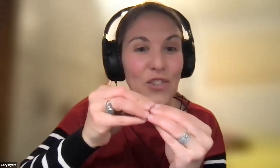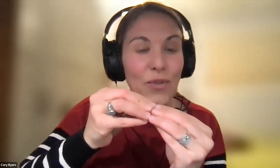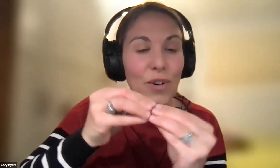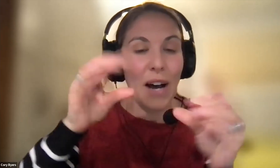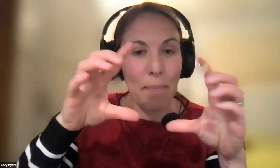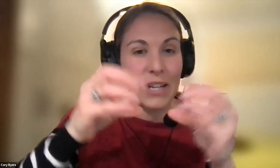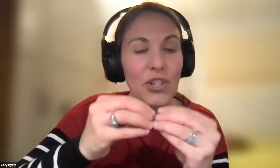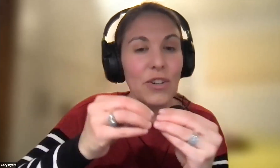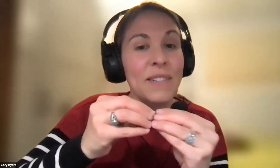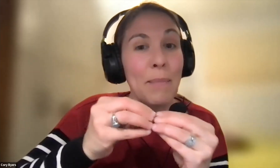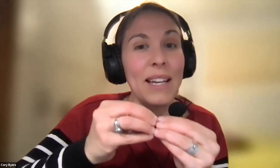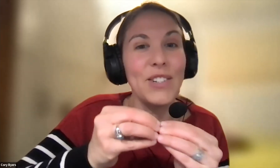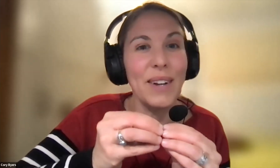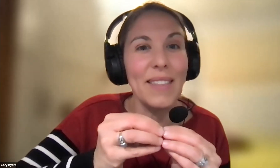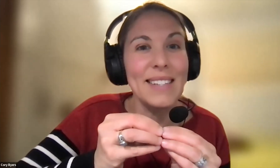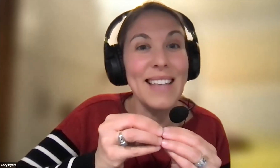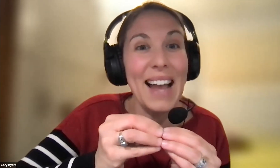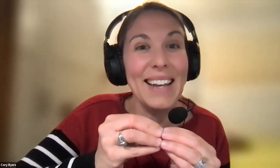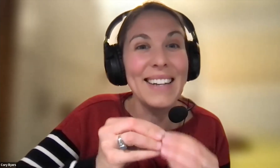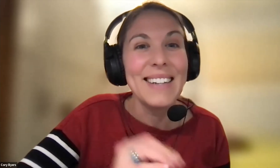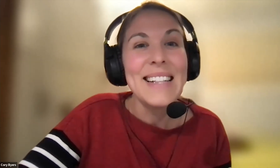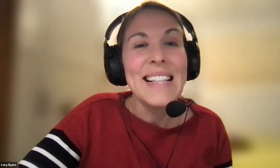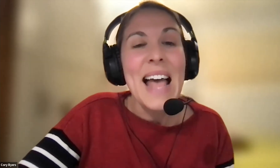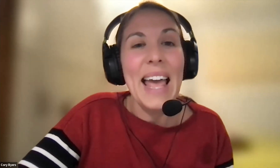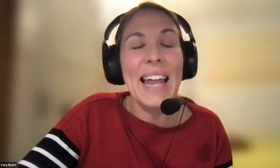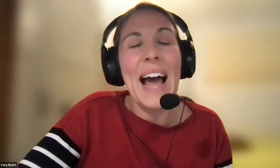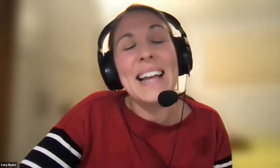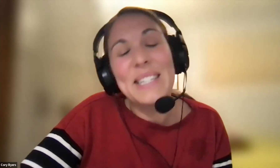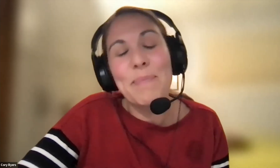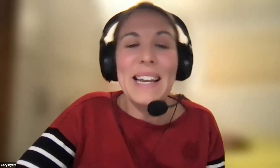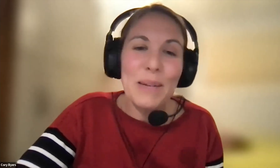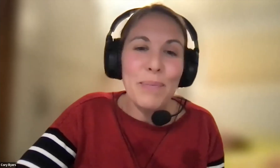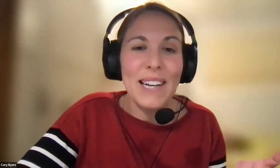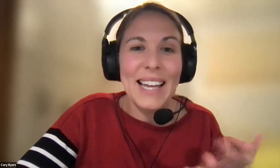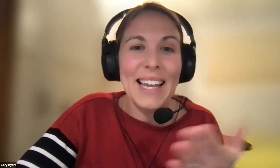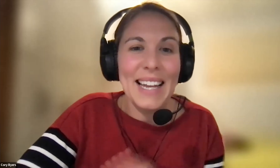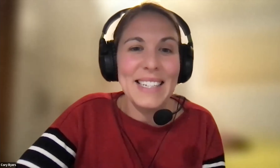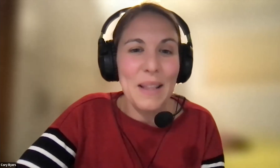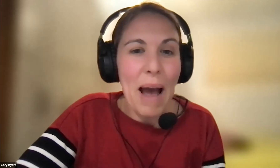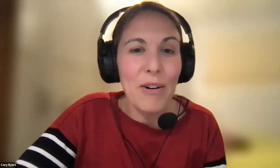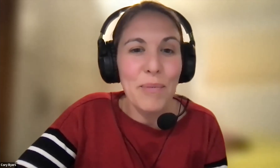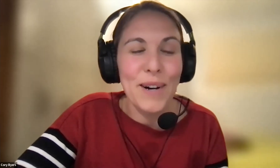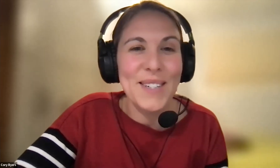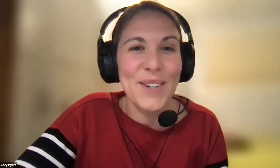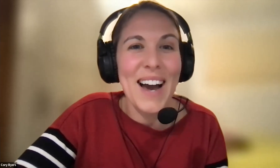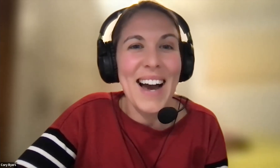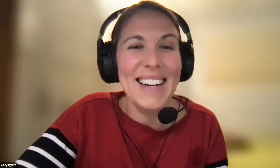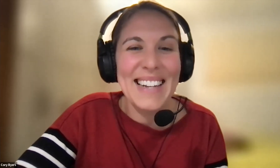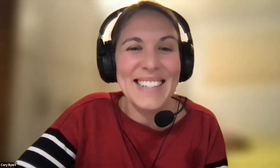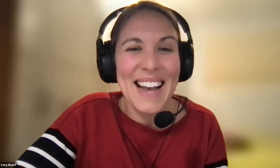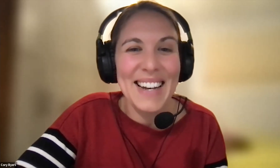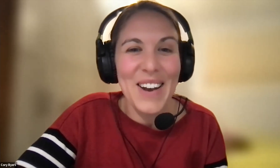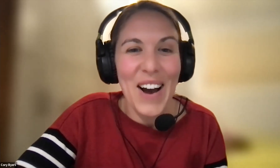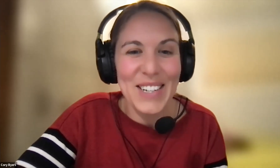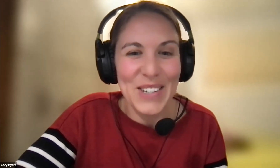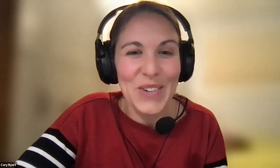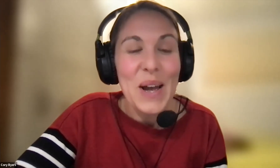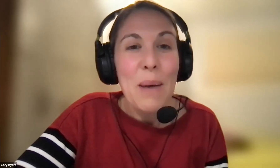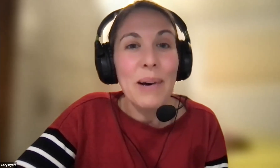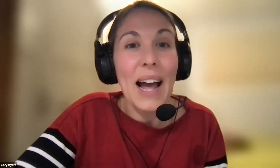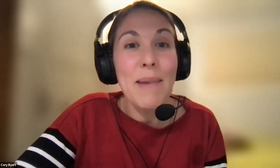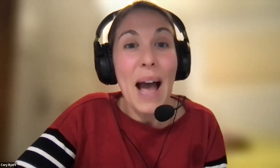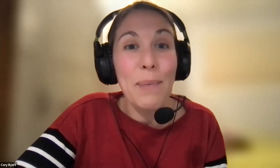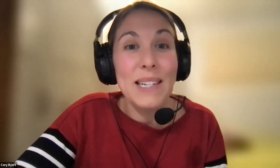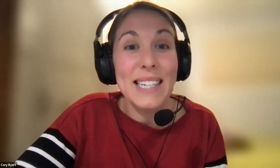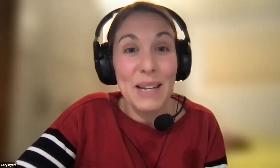the visual, a picture of somebody doing the sign. And I debated putting it into the PowerPoint or not, and I decided not to,